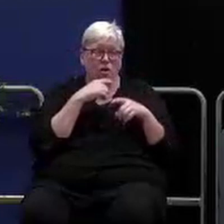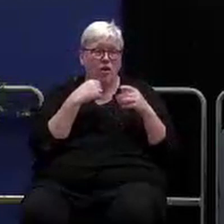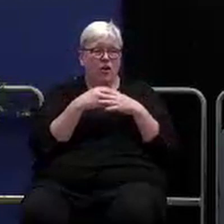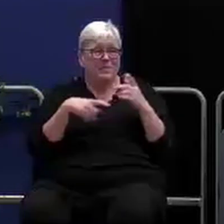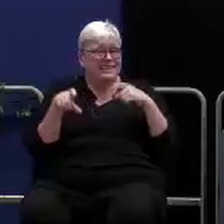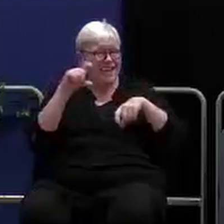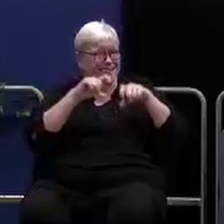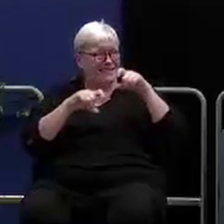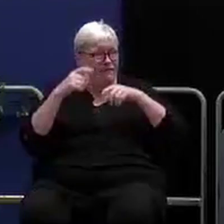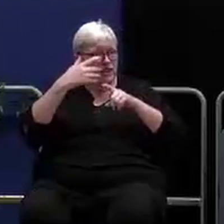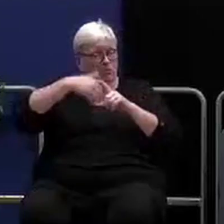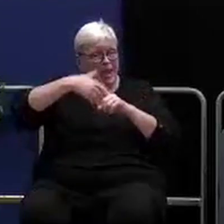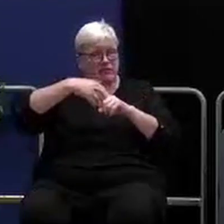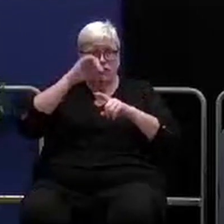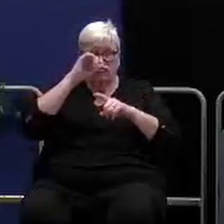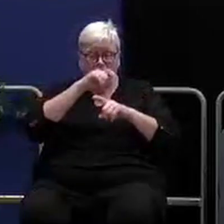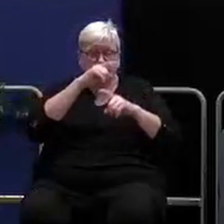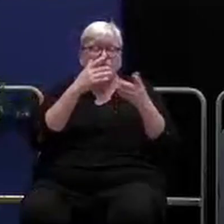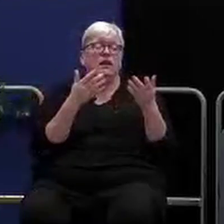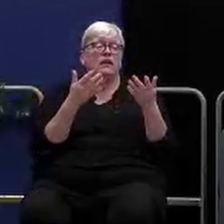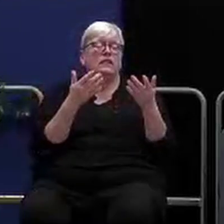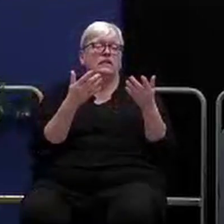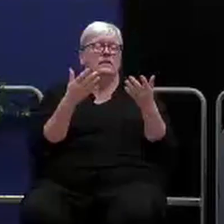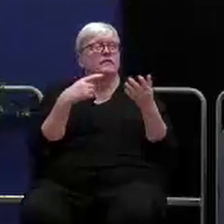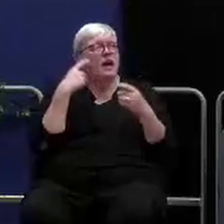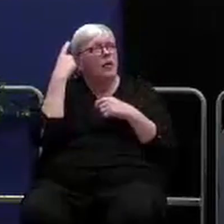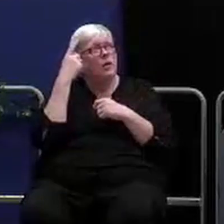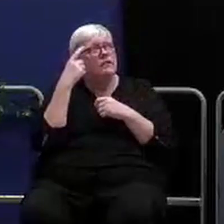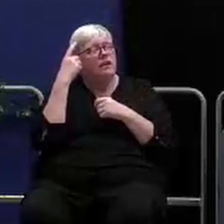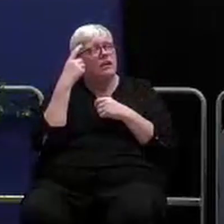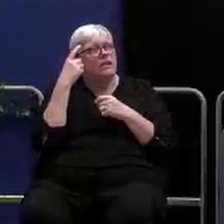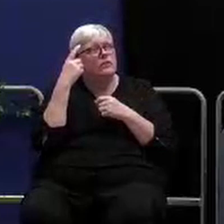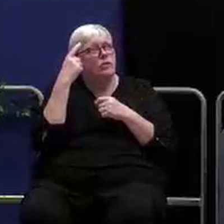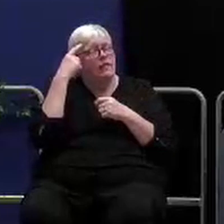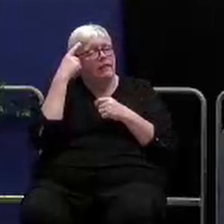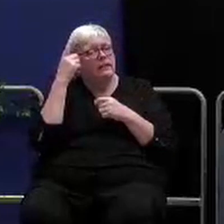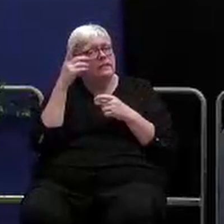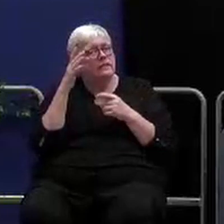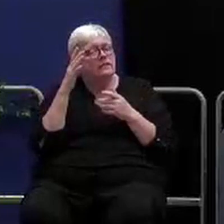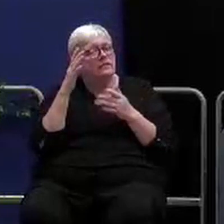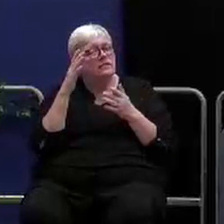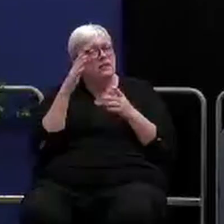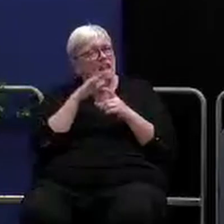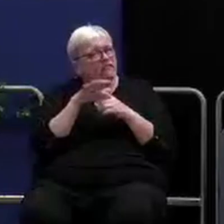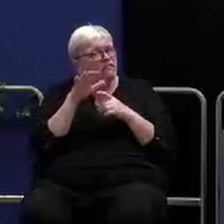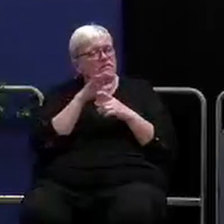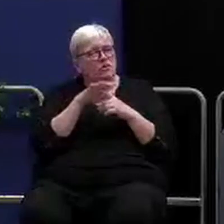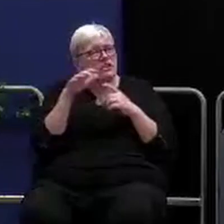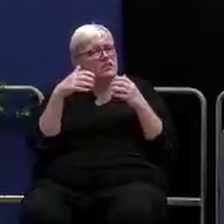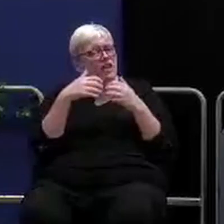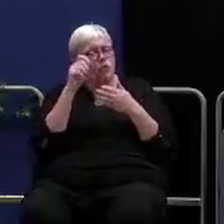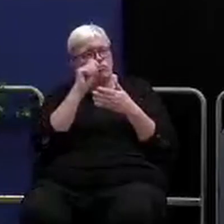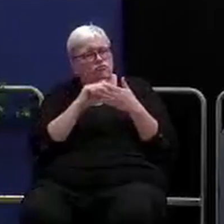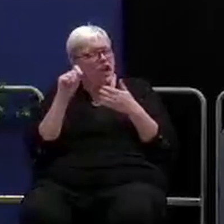scientific backgrounds at one point or another. And I wondered, do you think that translates into or influences the way you write or the